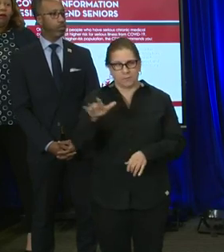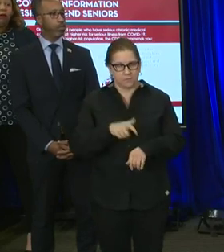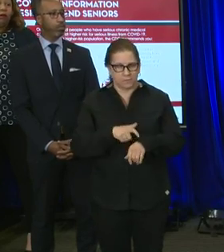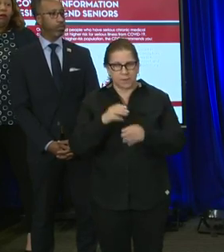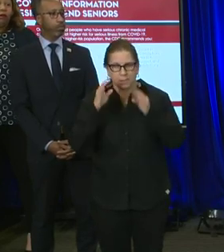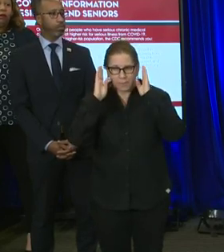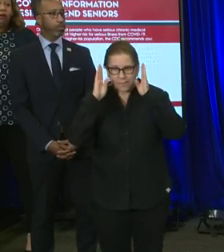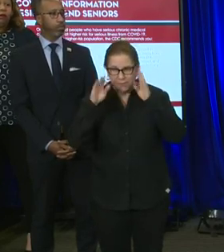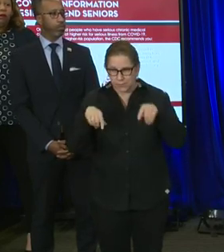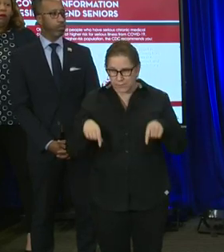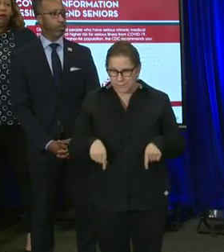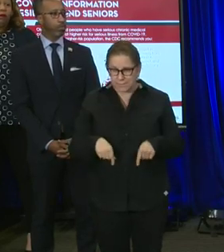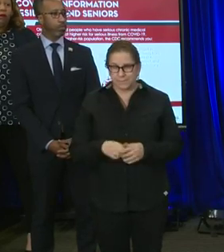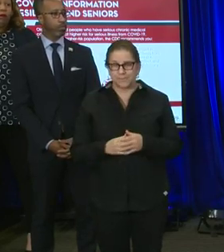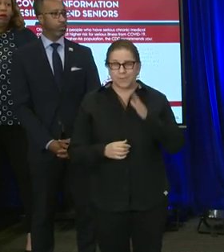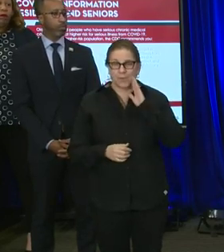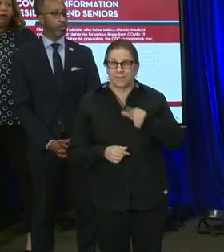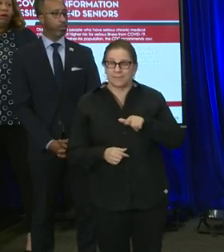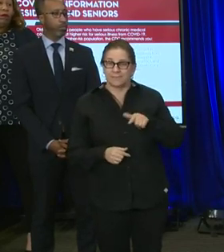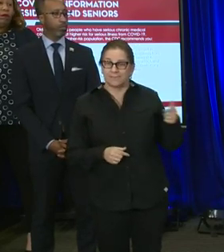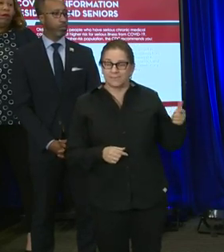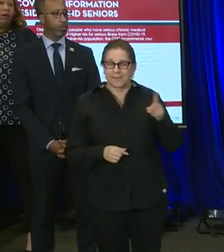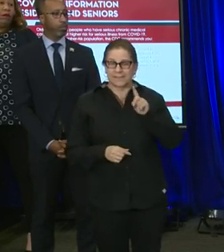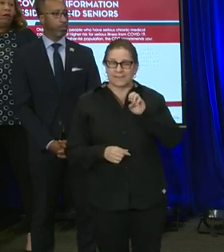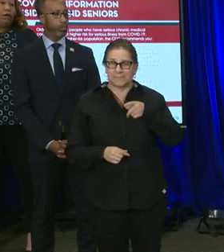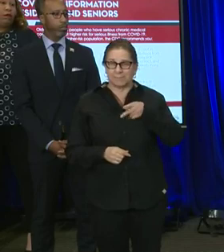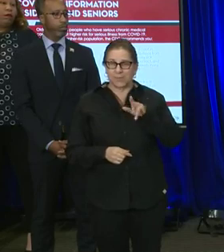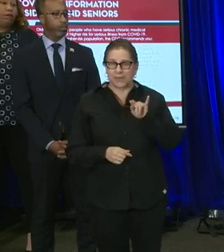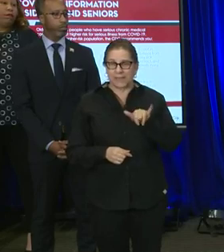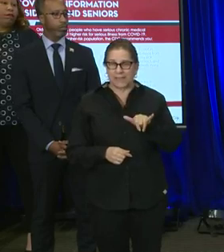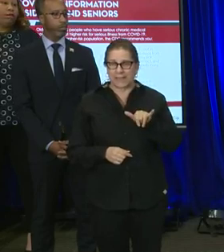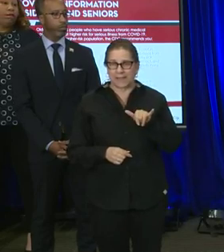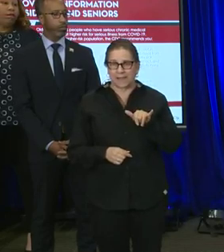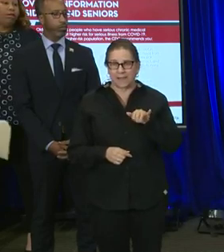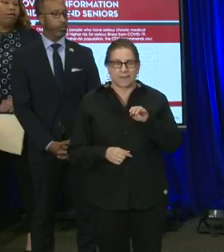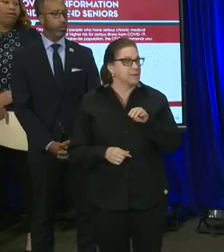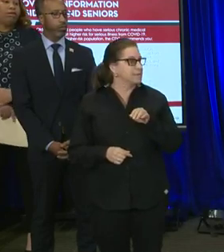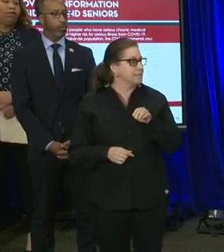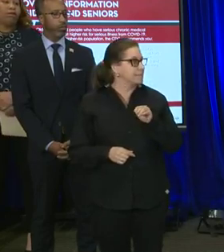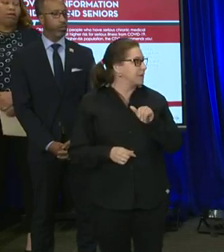Deputy Mayor Paul Kine for further updates.